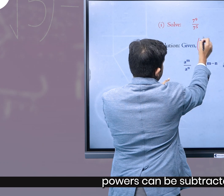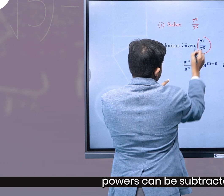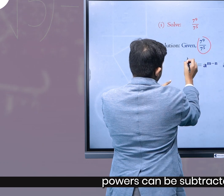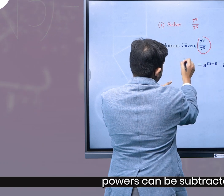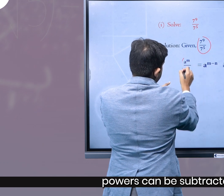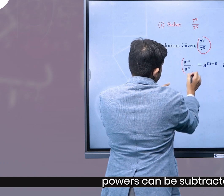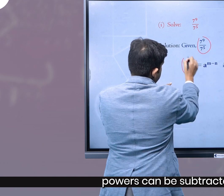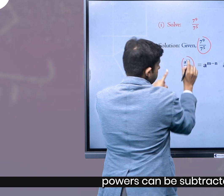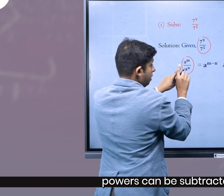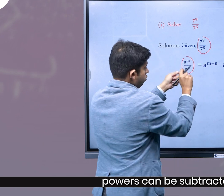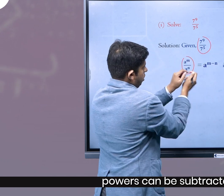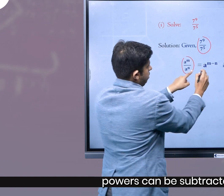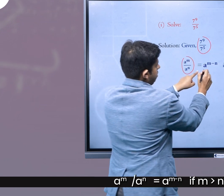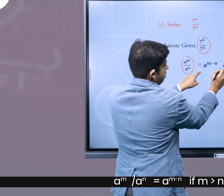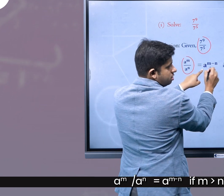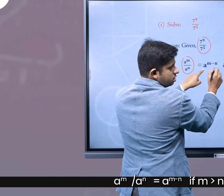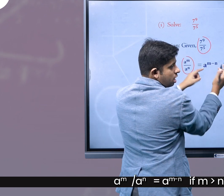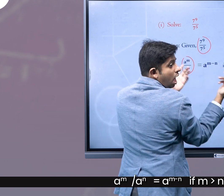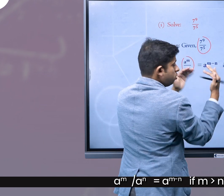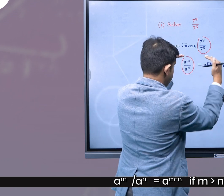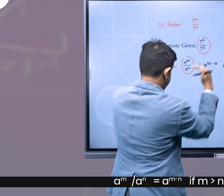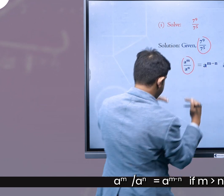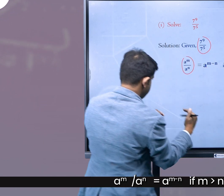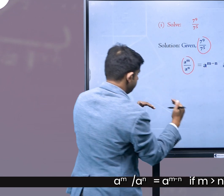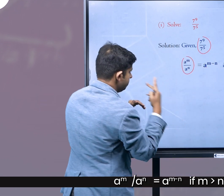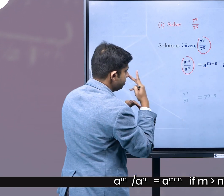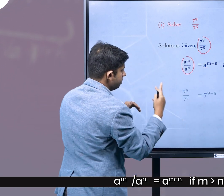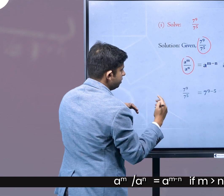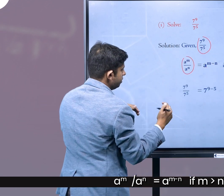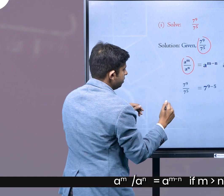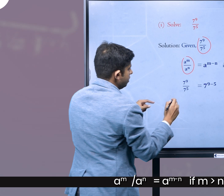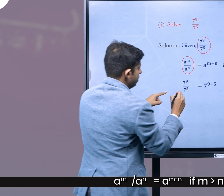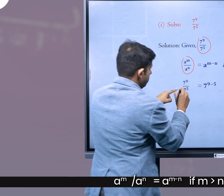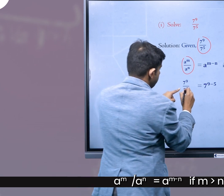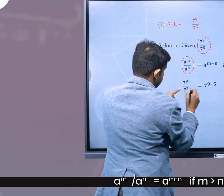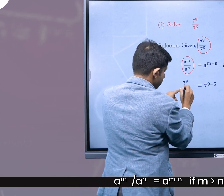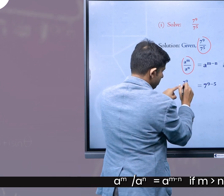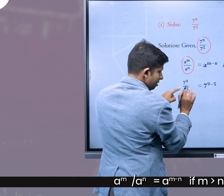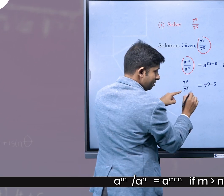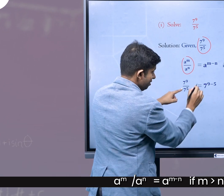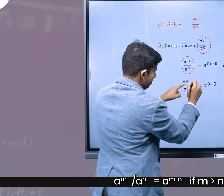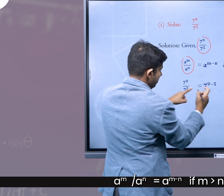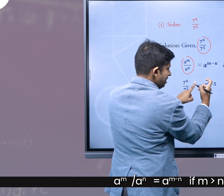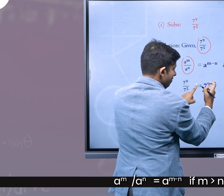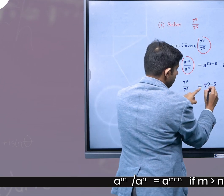subtracted. A to the power of m by a to the power of n is equal to a to the power of m minus n if m is